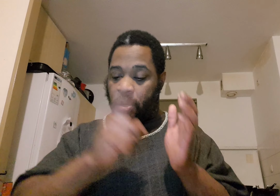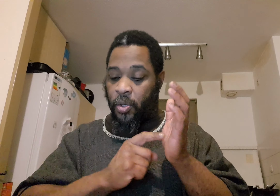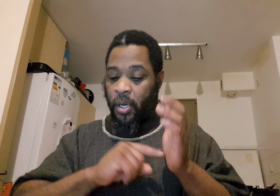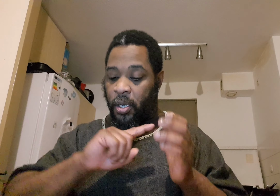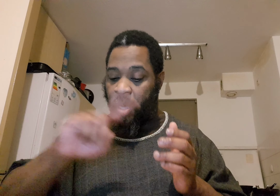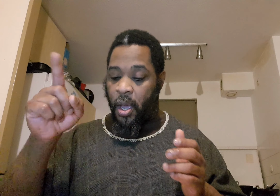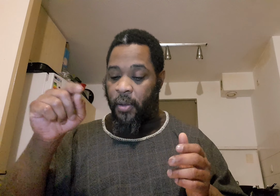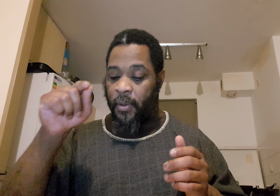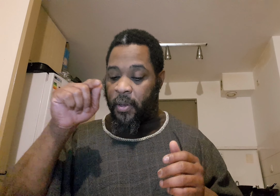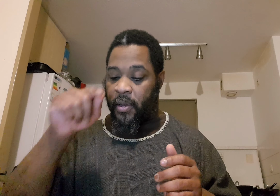Not enough to